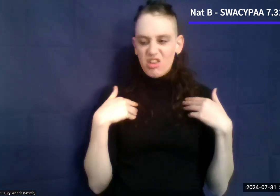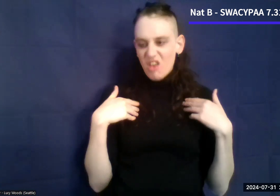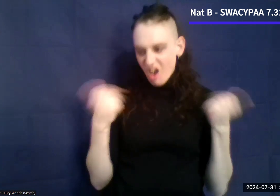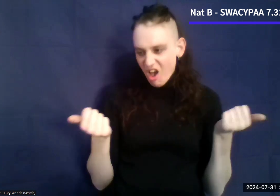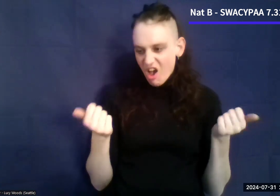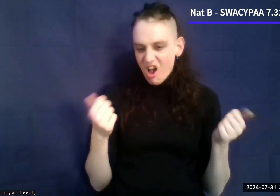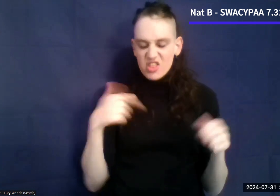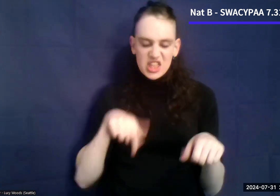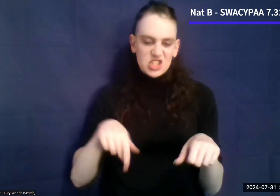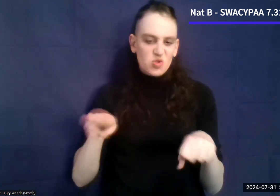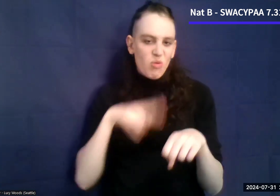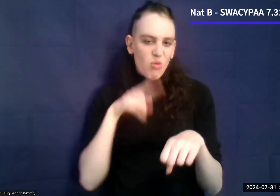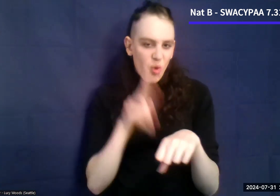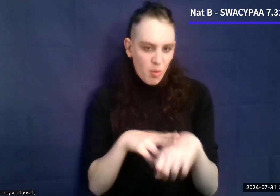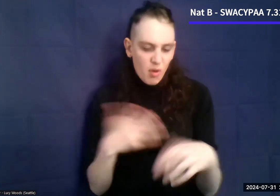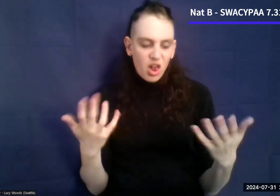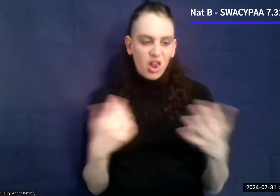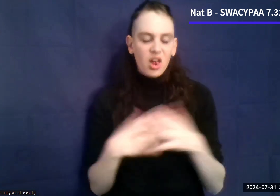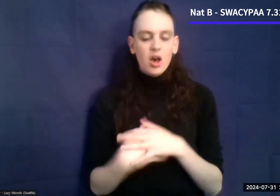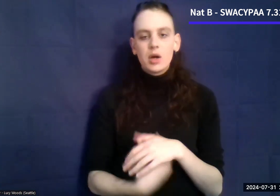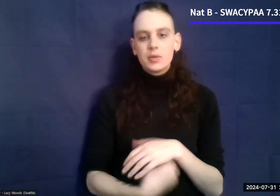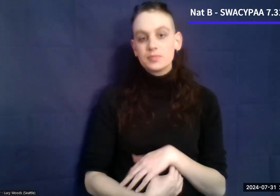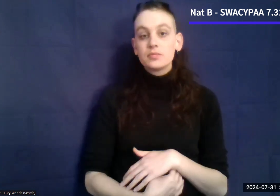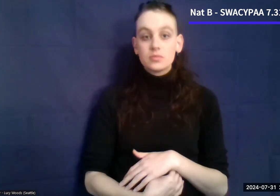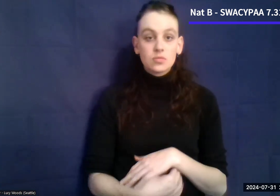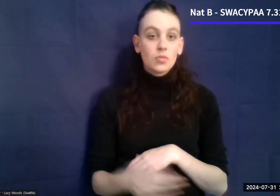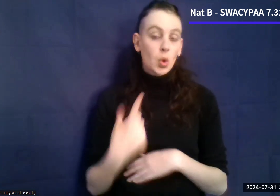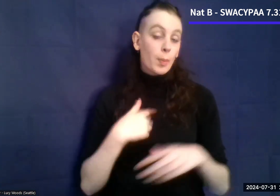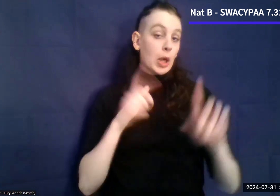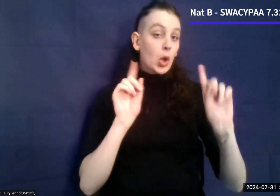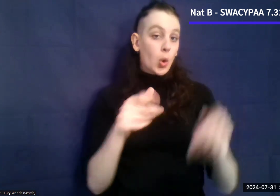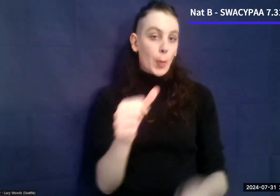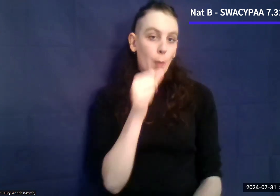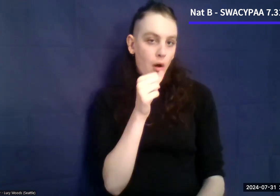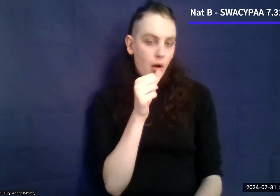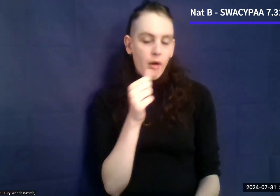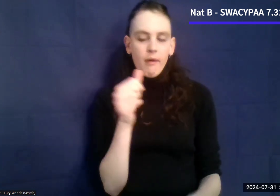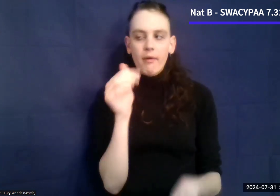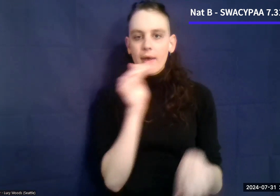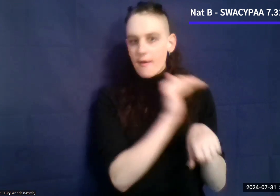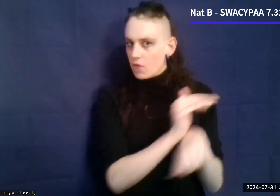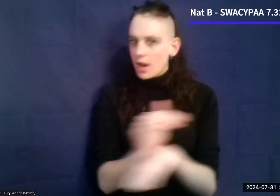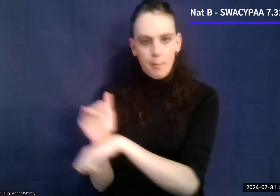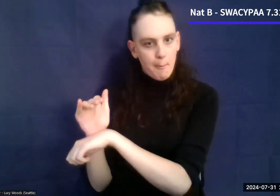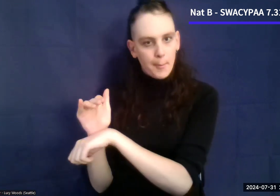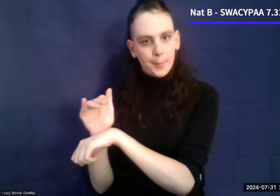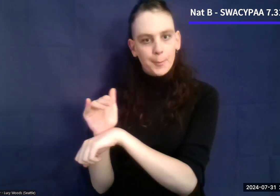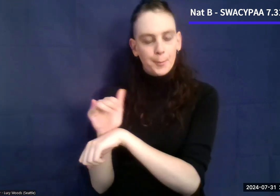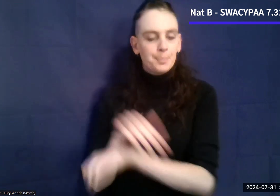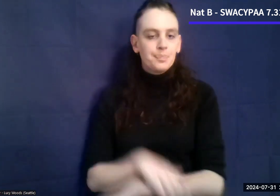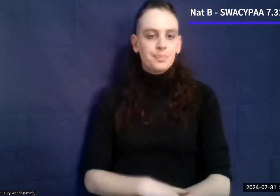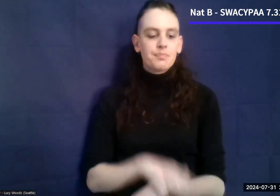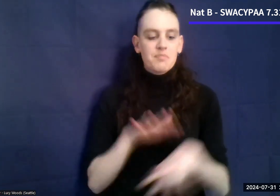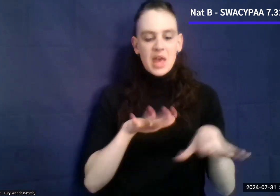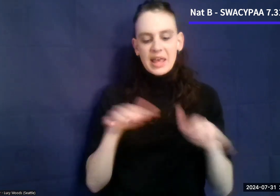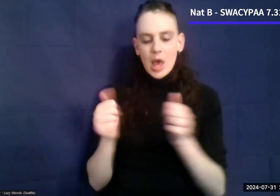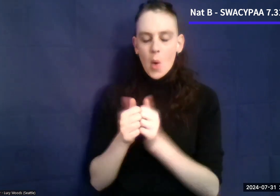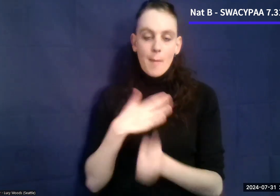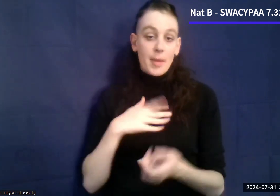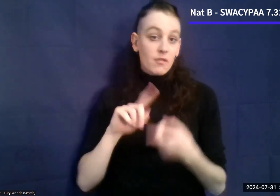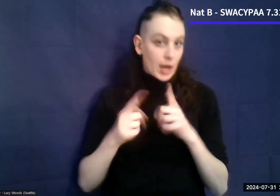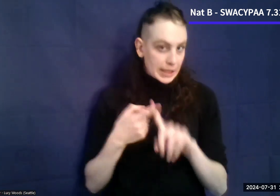So that's what I did is I would go to the bar every single night and hang out with my